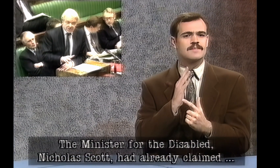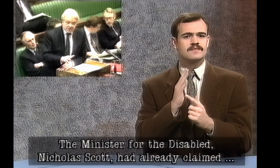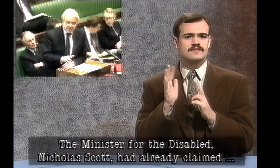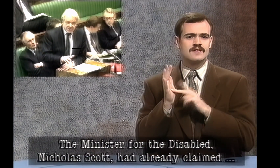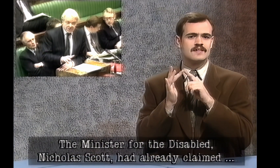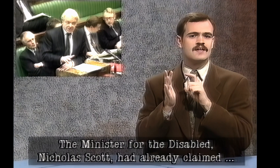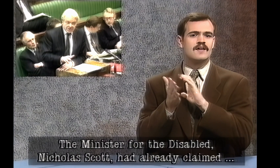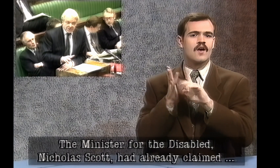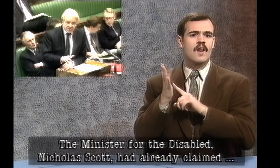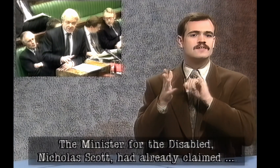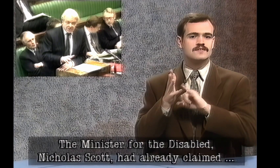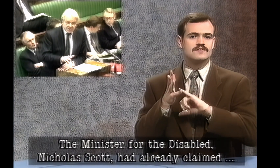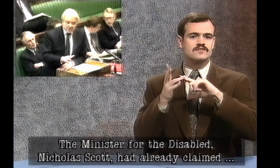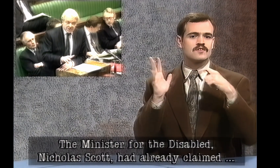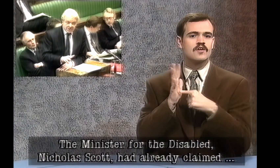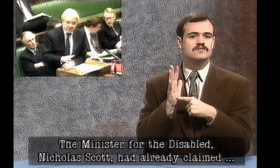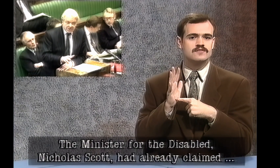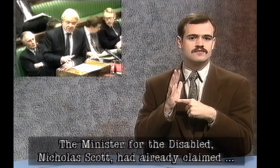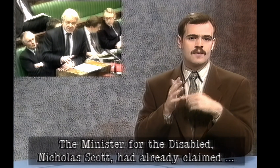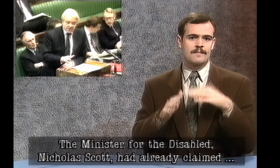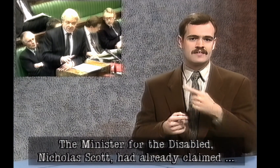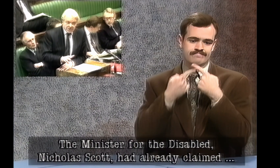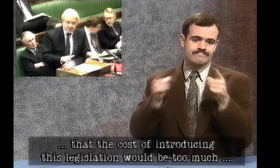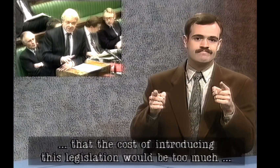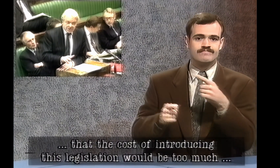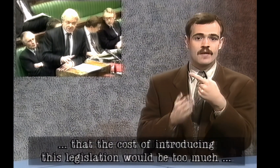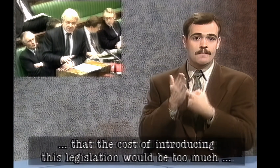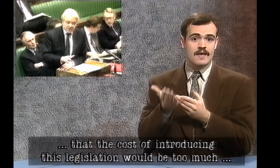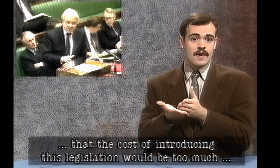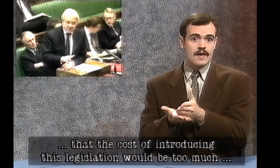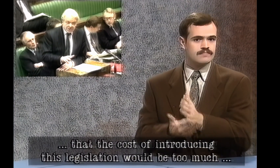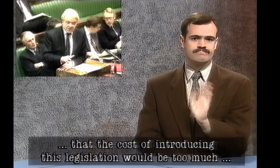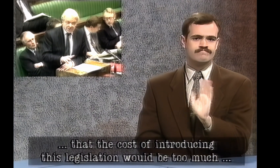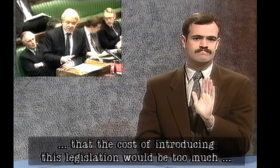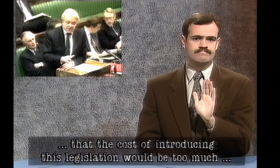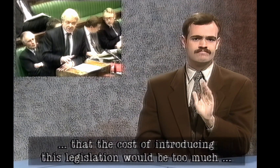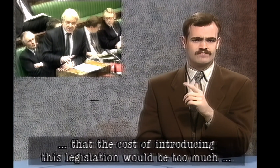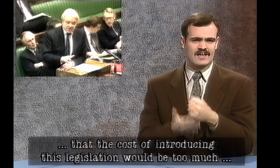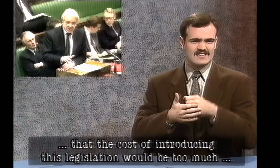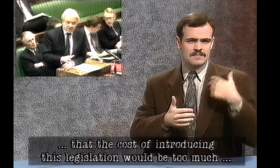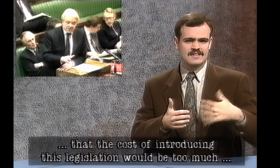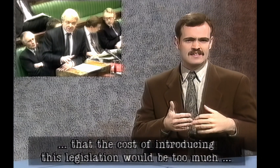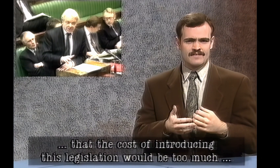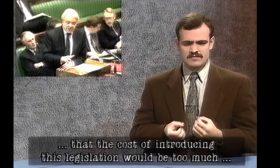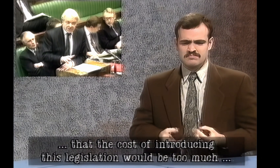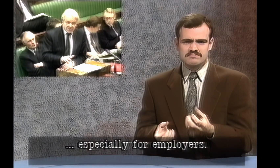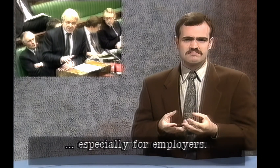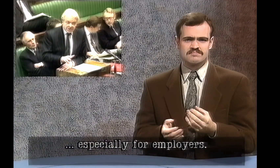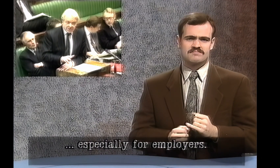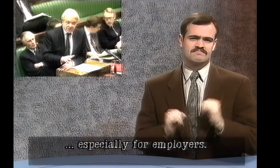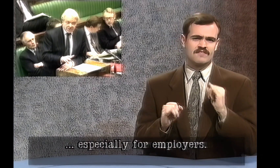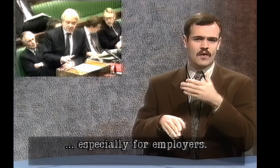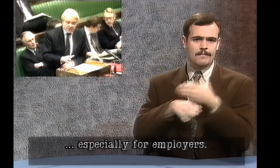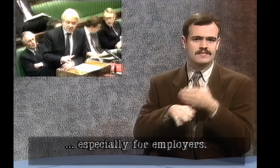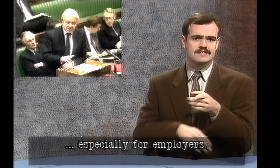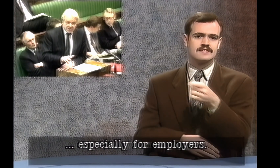The Minister for the Disabled, Nicholas Scott, had already claimed that the cost of introducing this legislation would be too much, especially